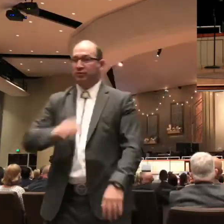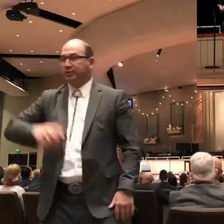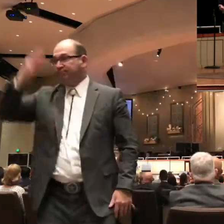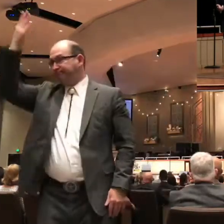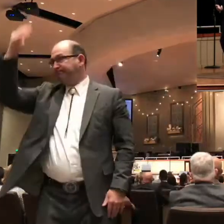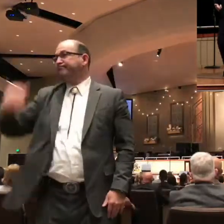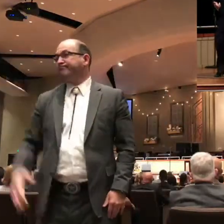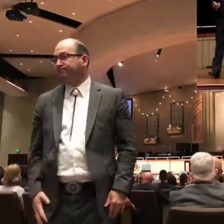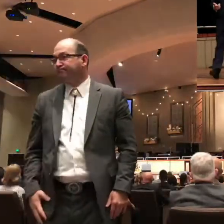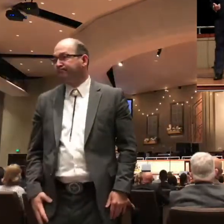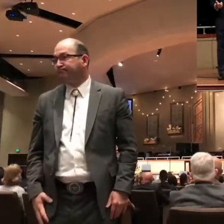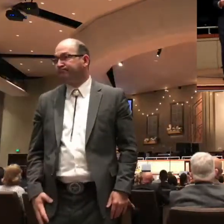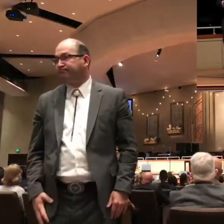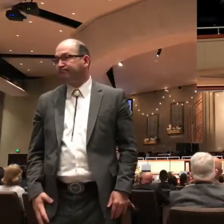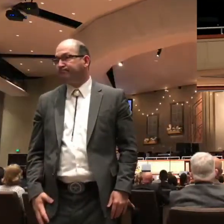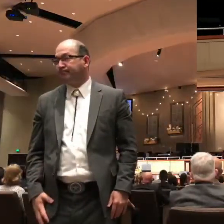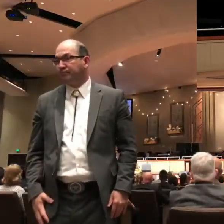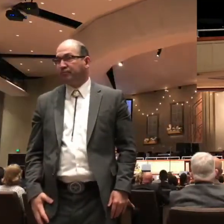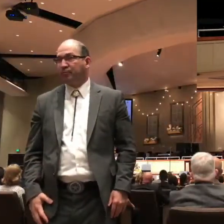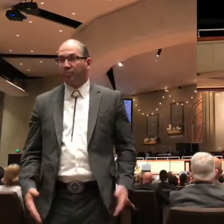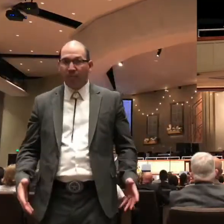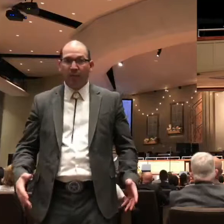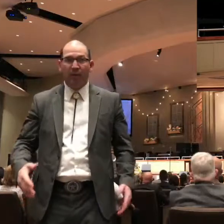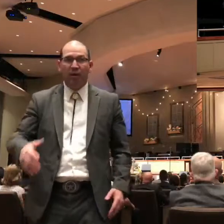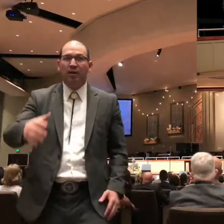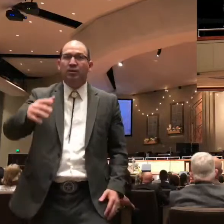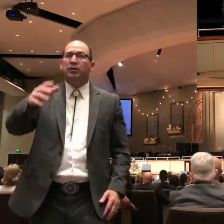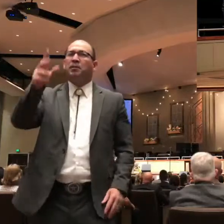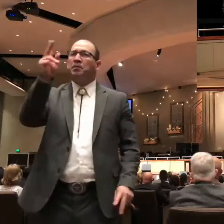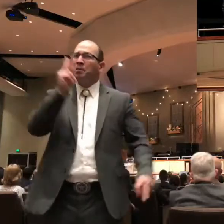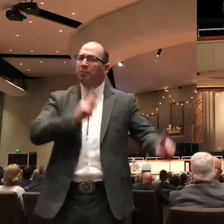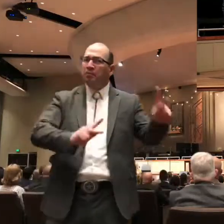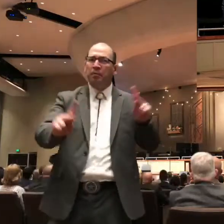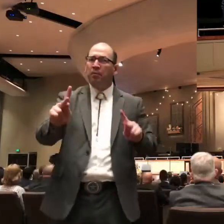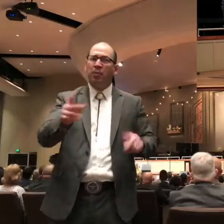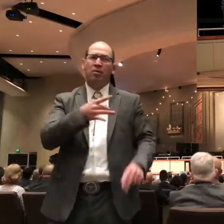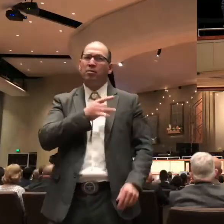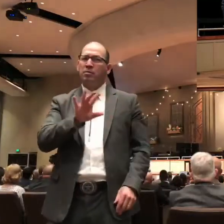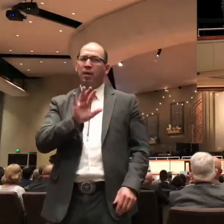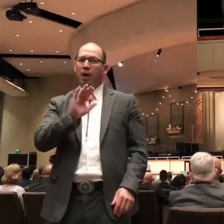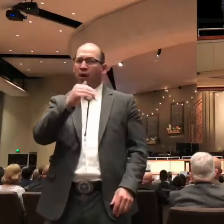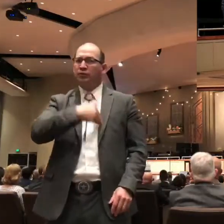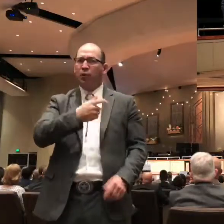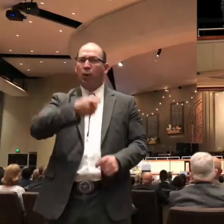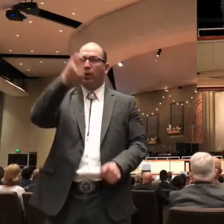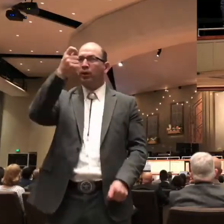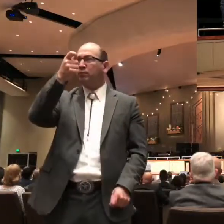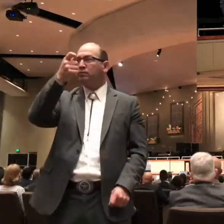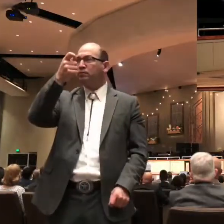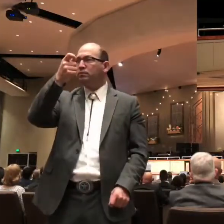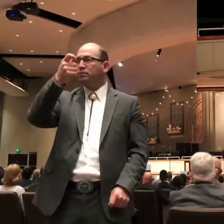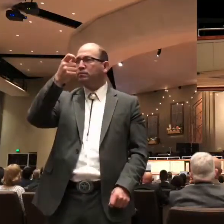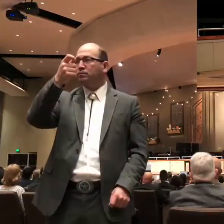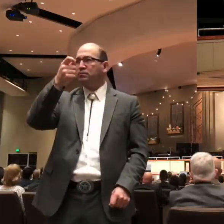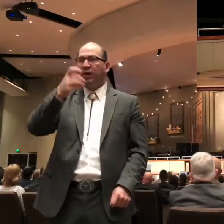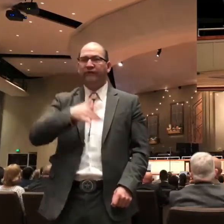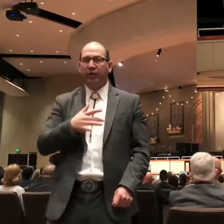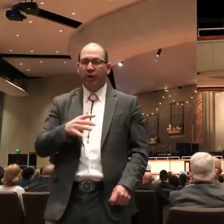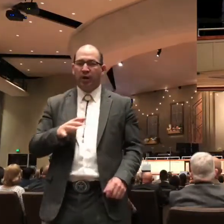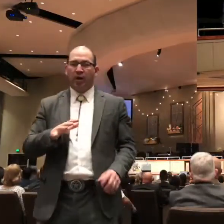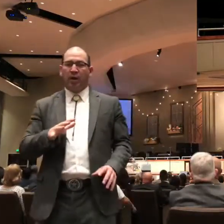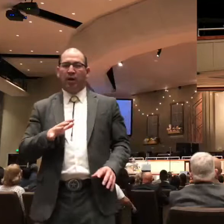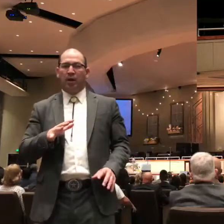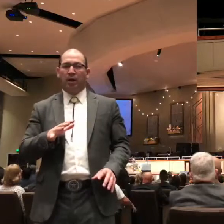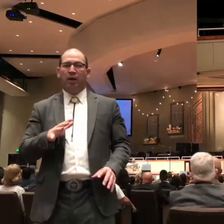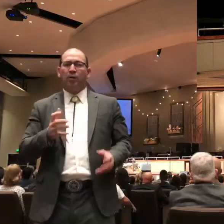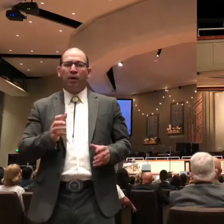in man's tradition, we don't like confrontational soul winning. That's embarrassing. So in man's tradition, we want